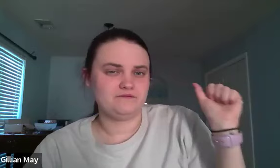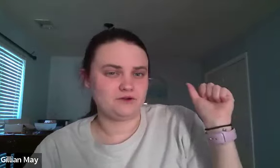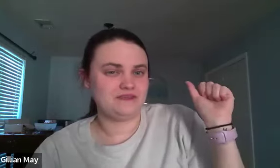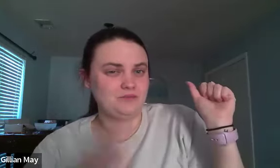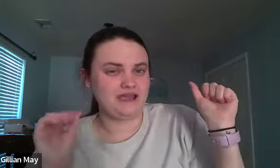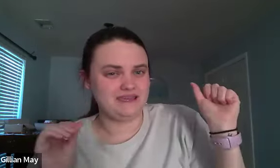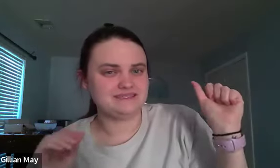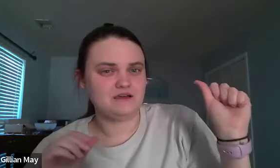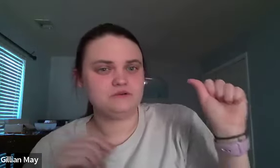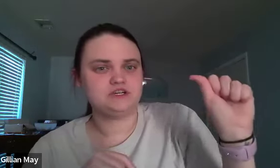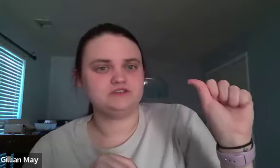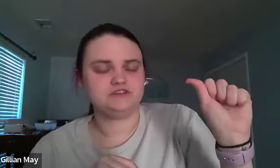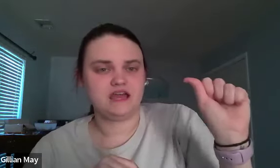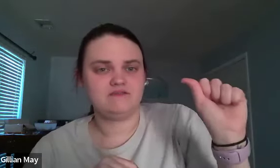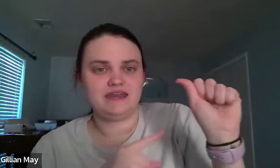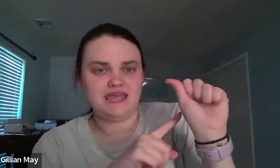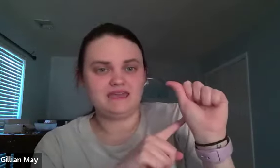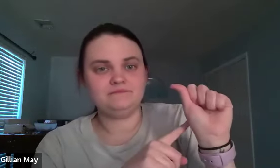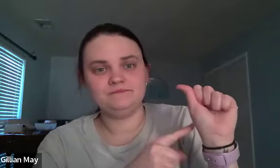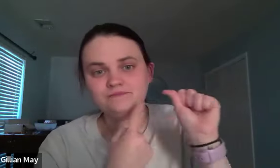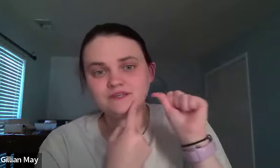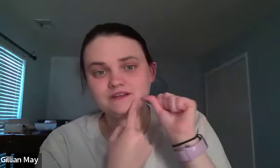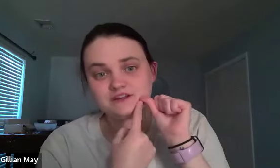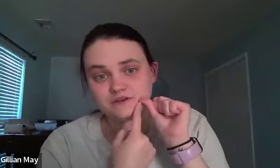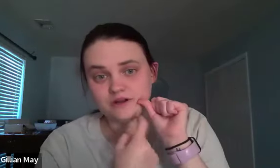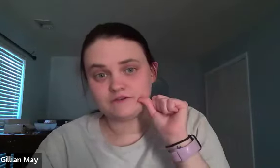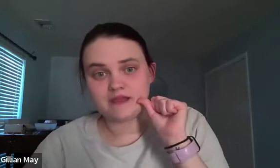for the more ASL, what you're going to do is you're going to have an A. You're going to start at the corner of your mouth.